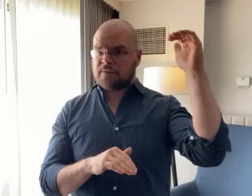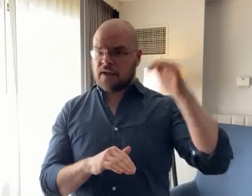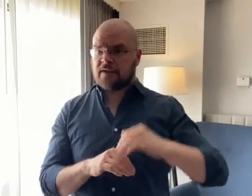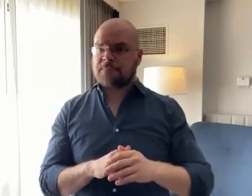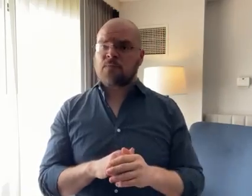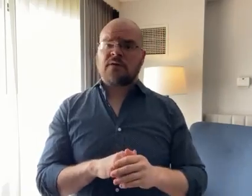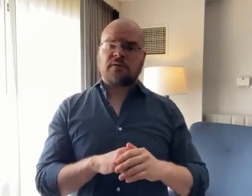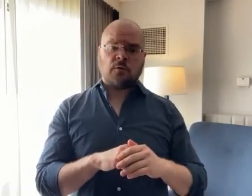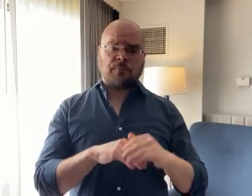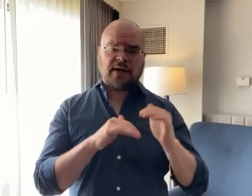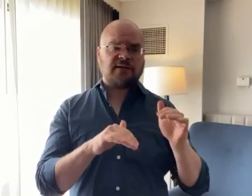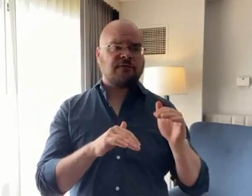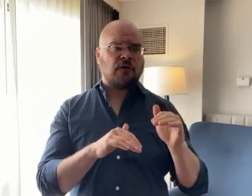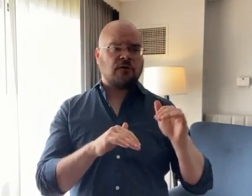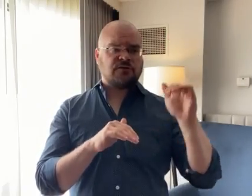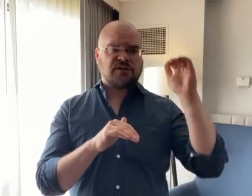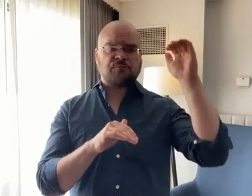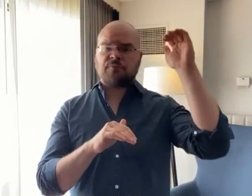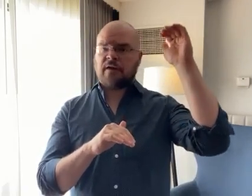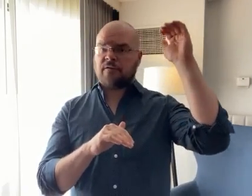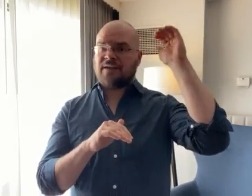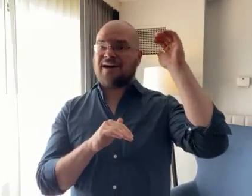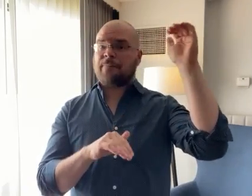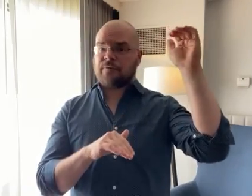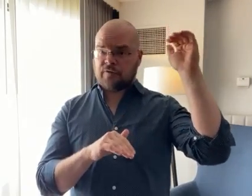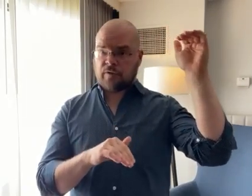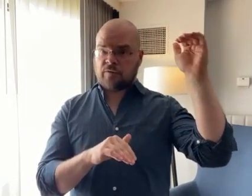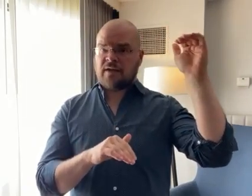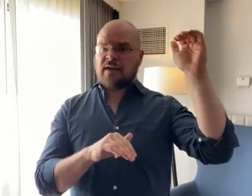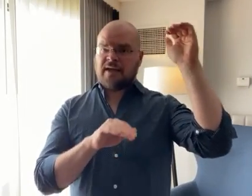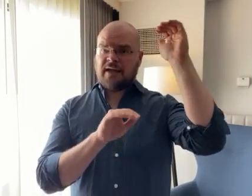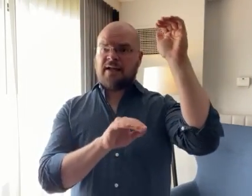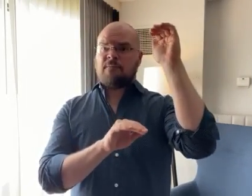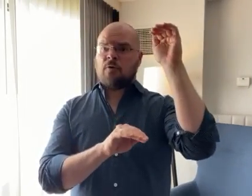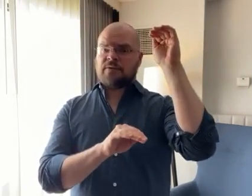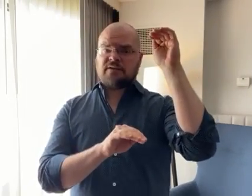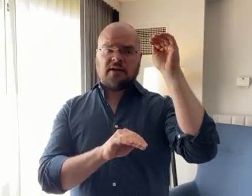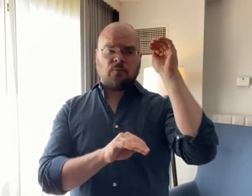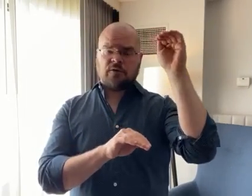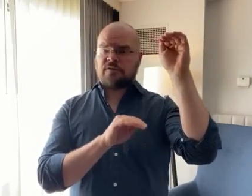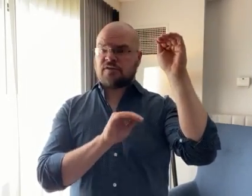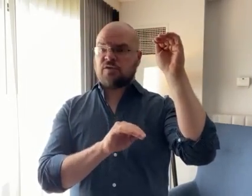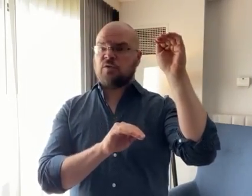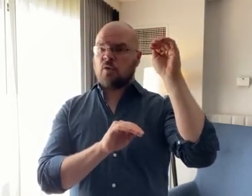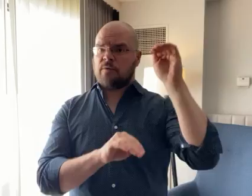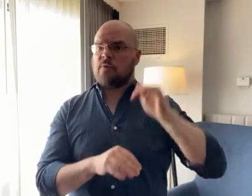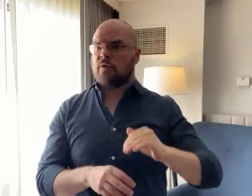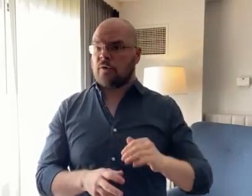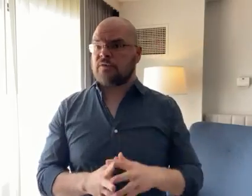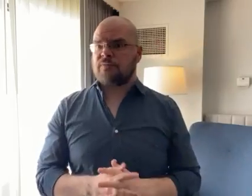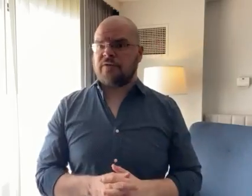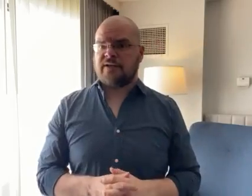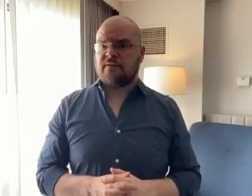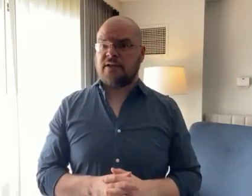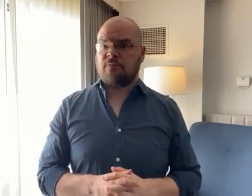line. So by default, just prepare the upper note at any moment in time where there's two or more notes printed in